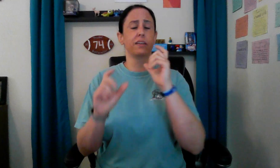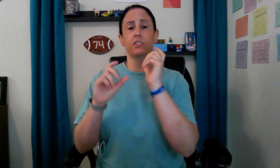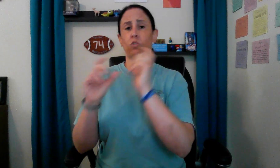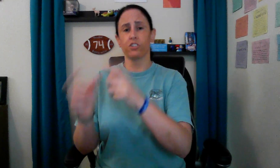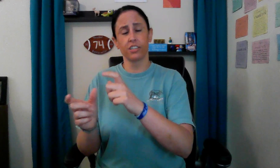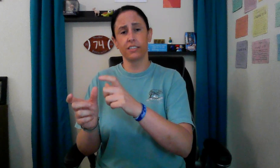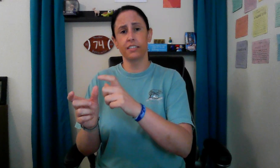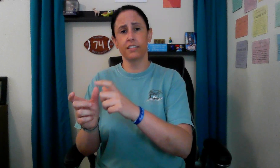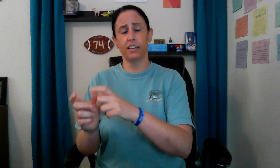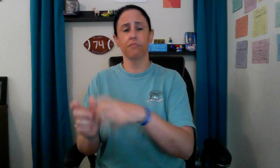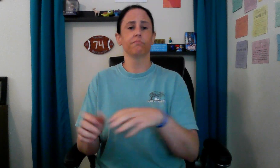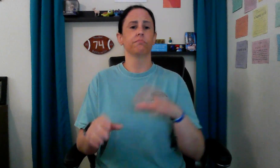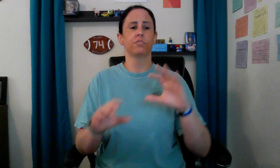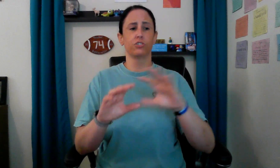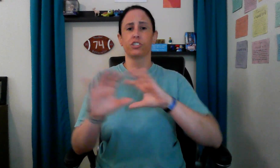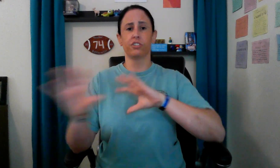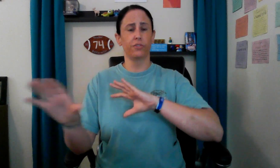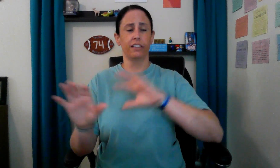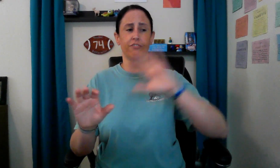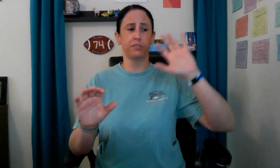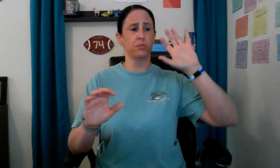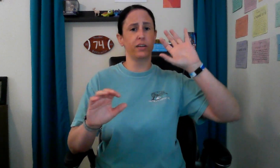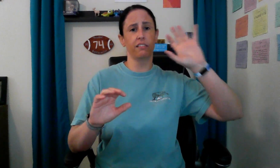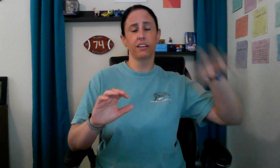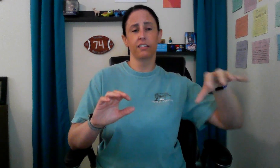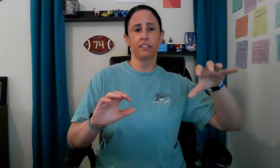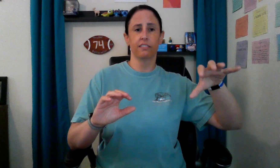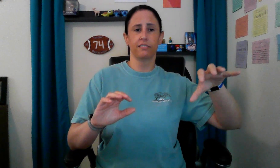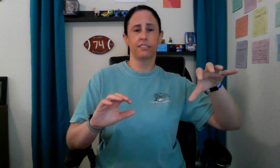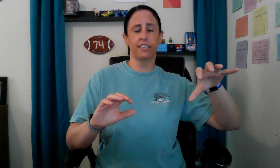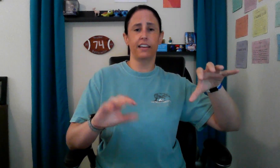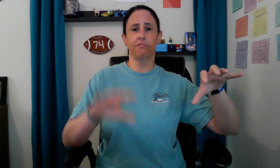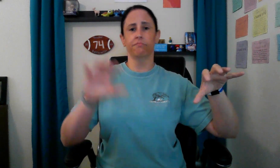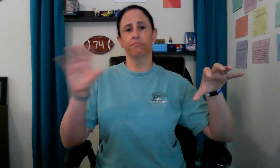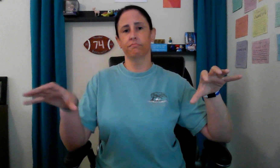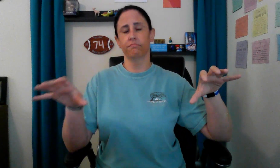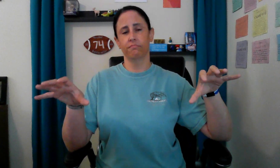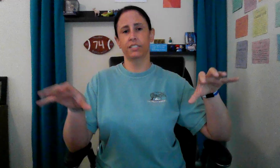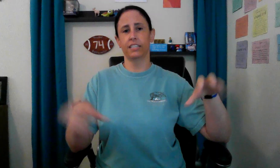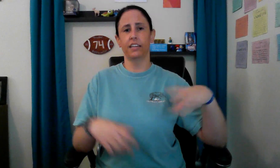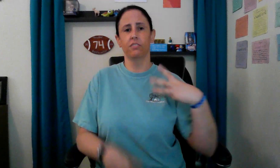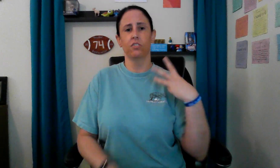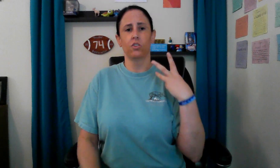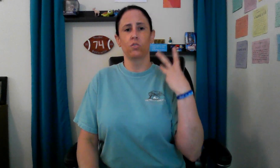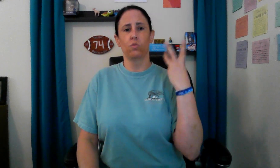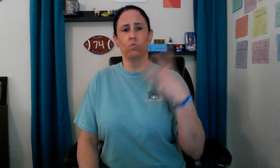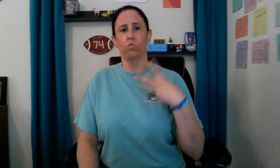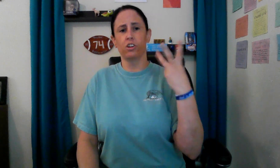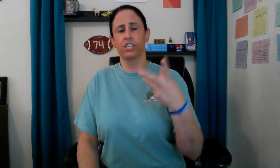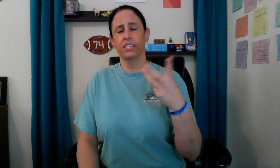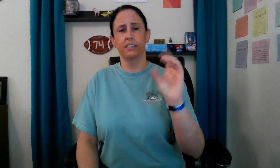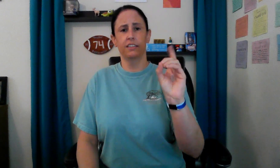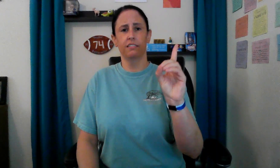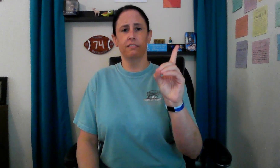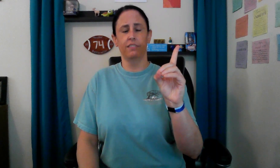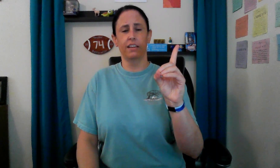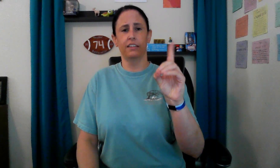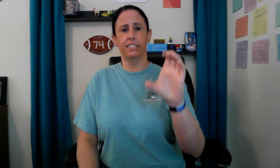see Washington, D.C. So just know the difference between state, city, Washington, and then